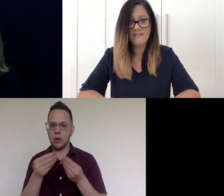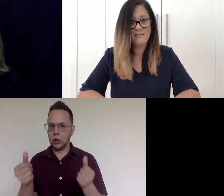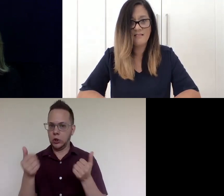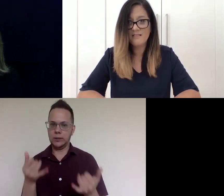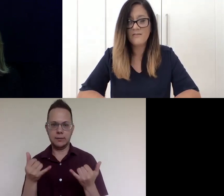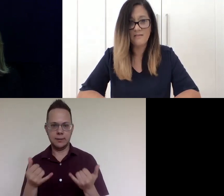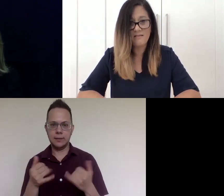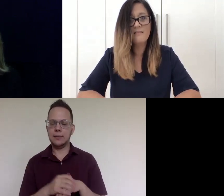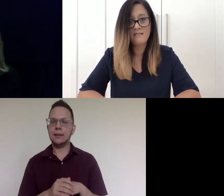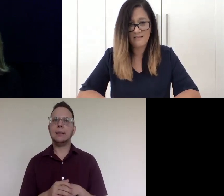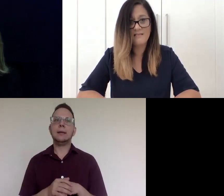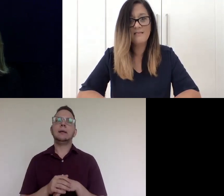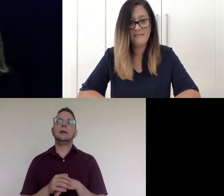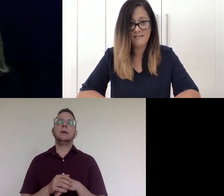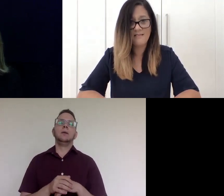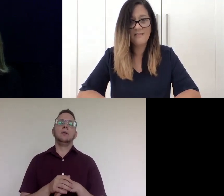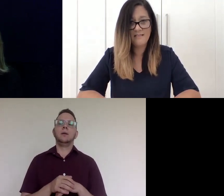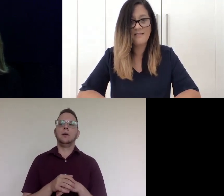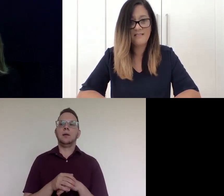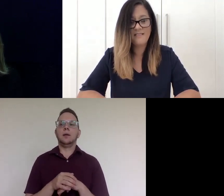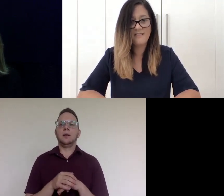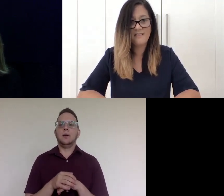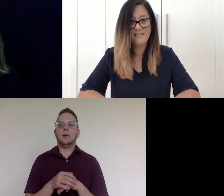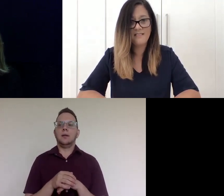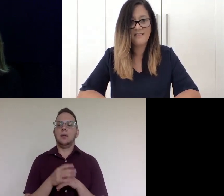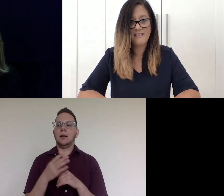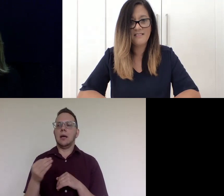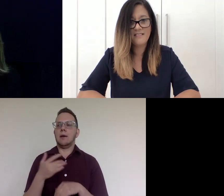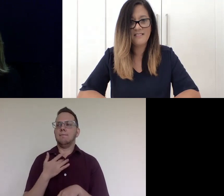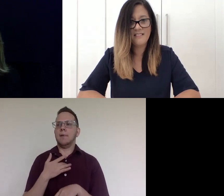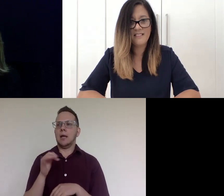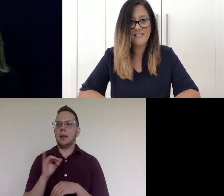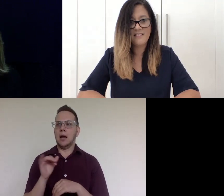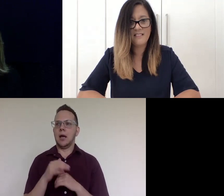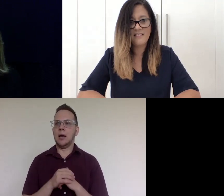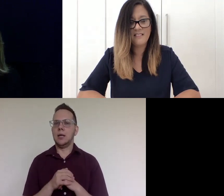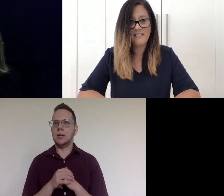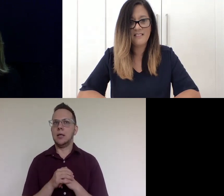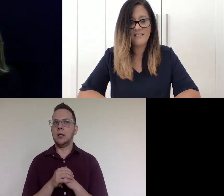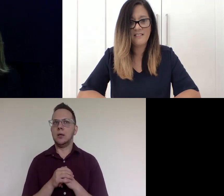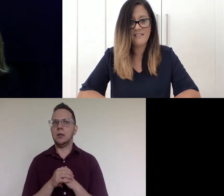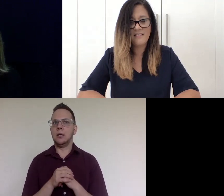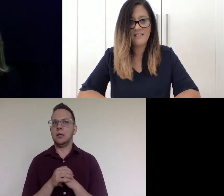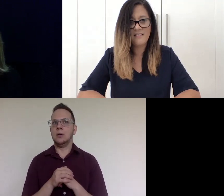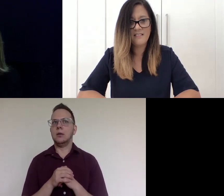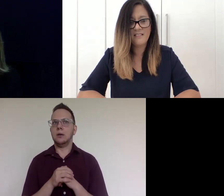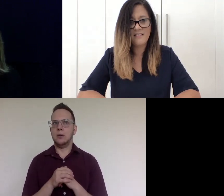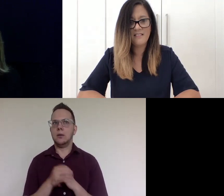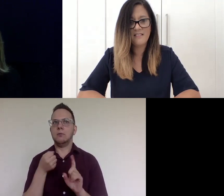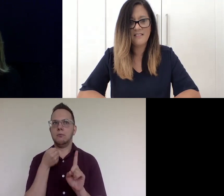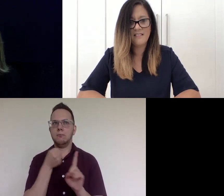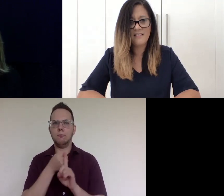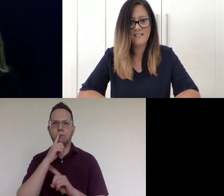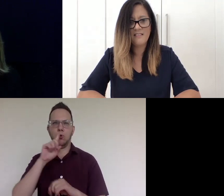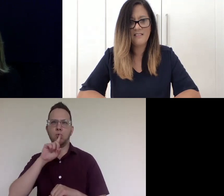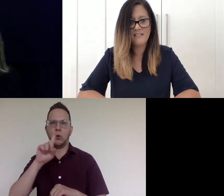And now I wanted to impress upon this patient that reality, and for the first time I